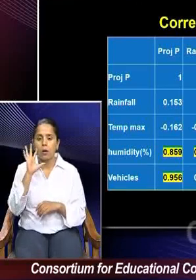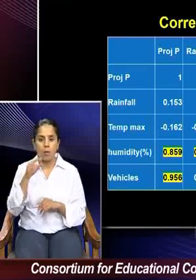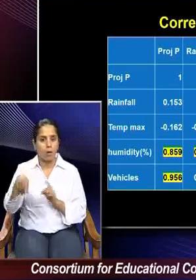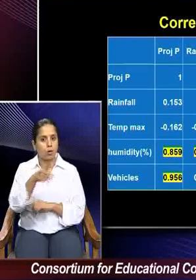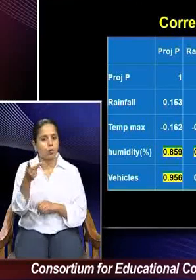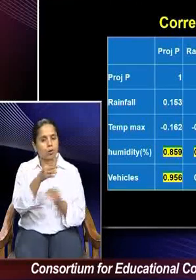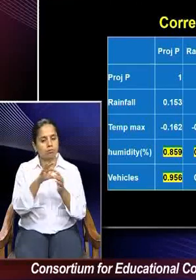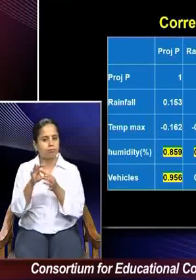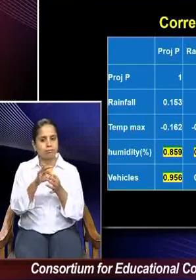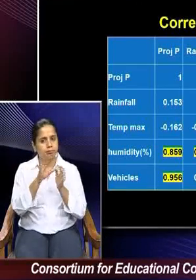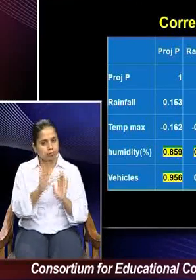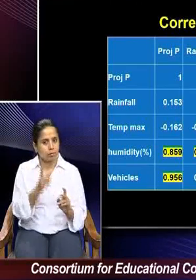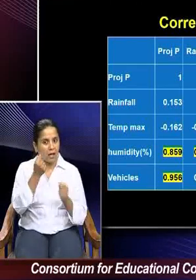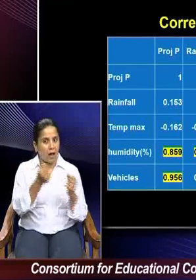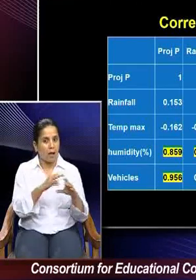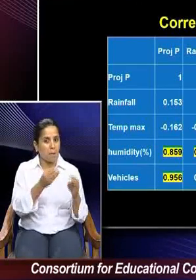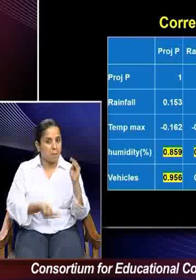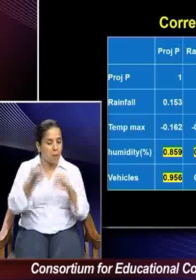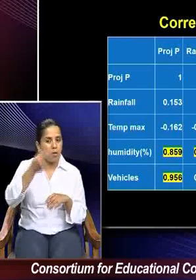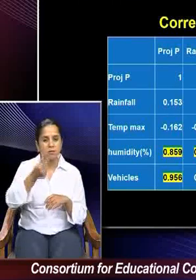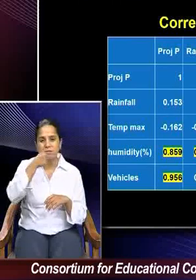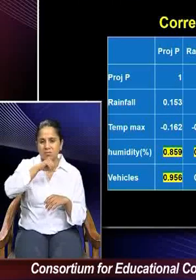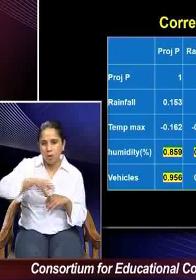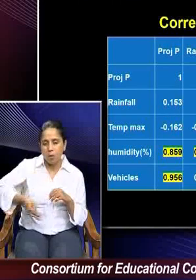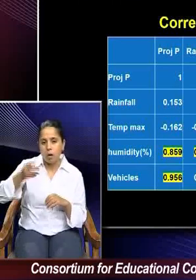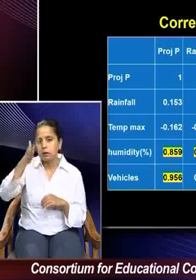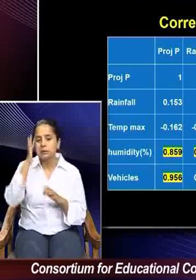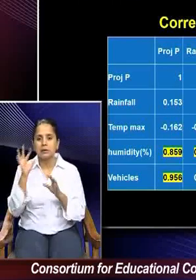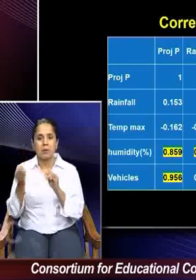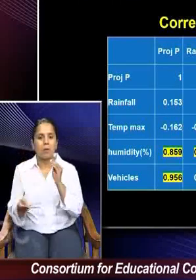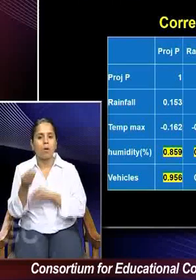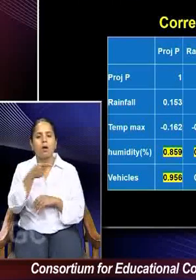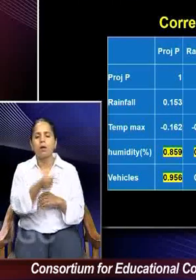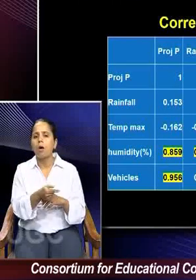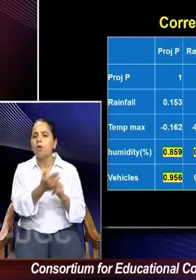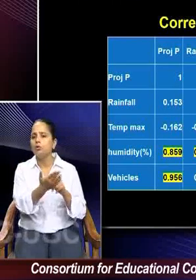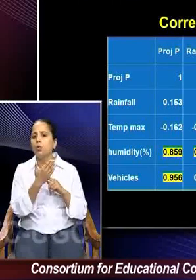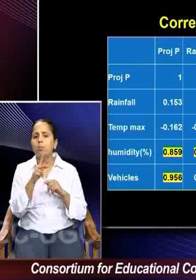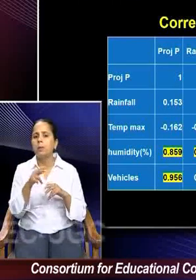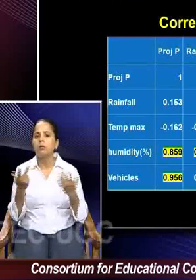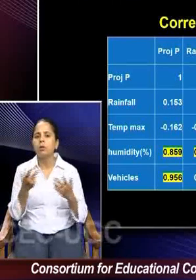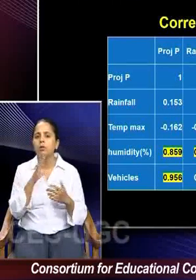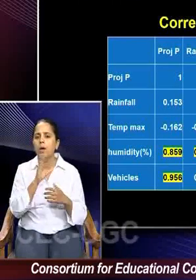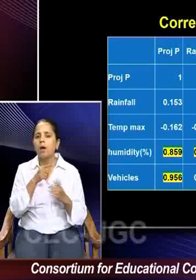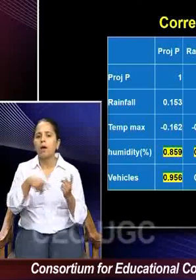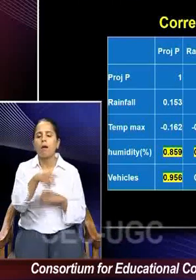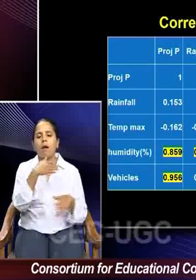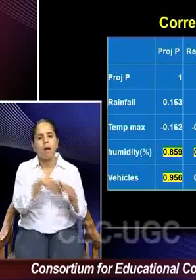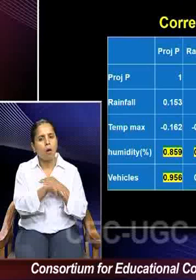positively correlated. These correlations are giving us a fundamental message